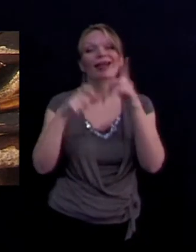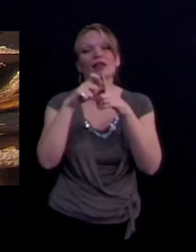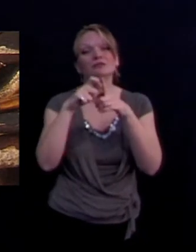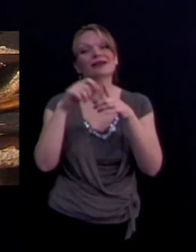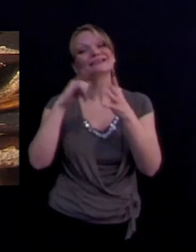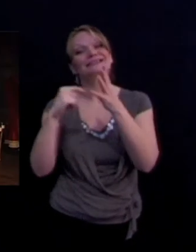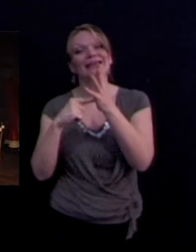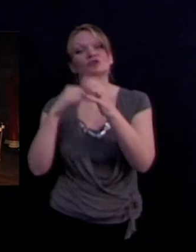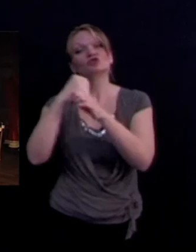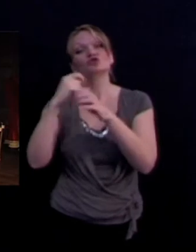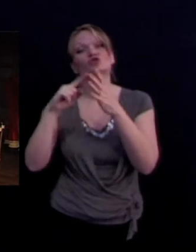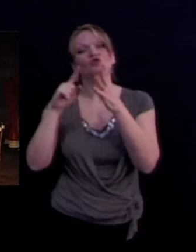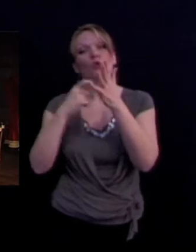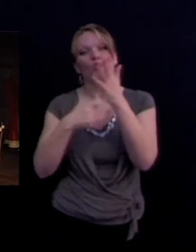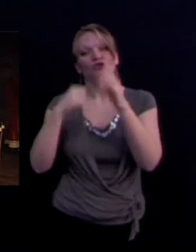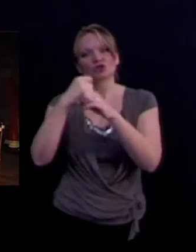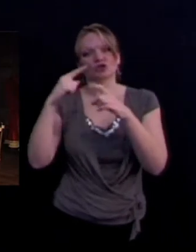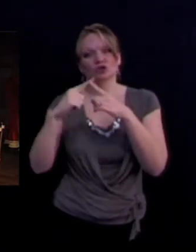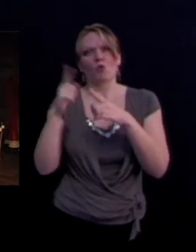citizens were members.